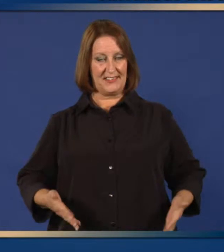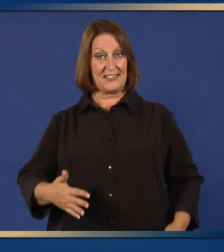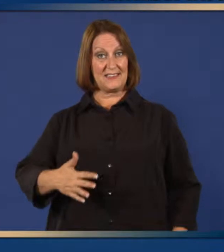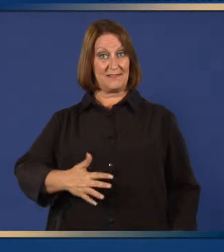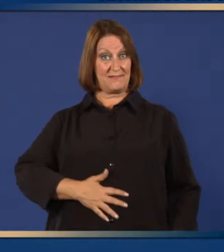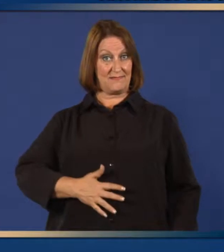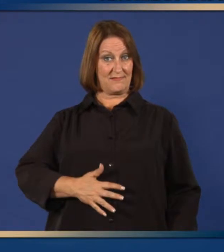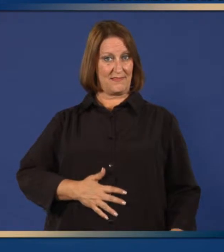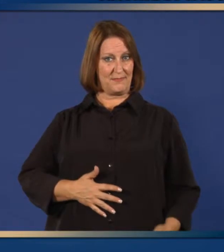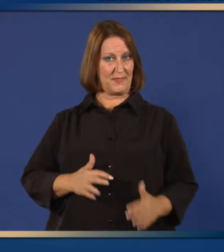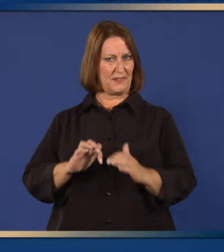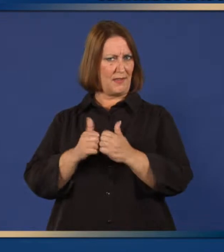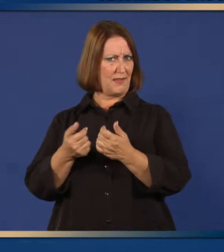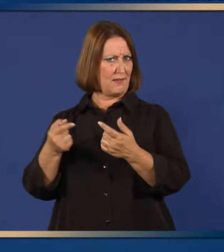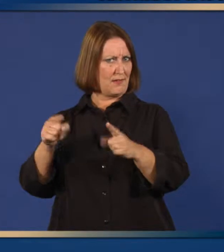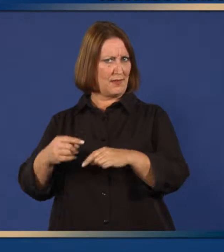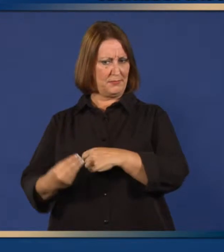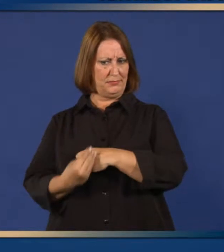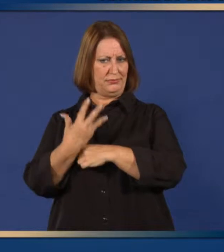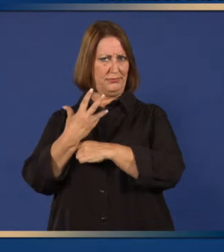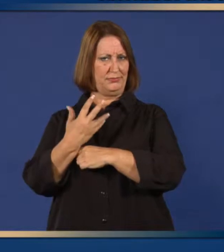Gastrointestinal anthrax.